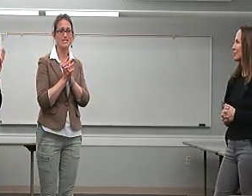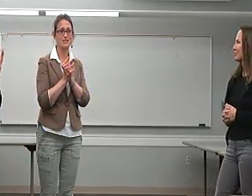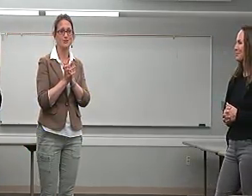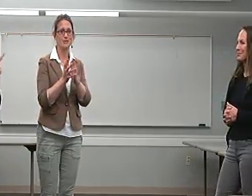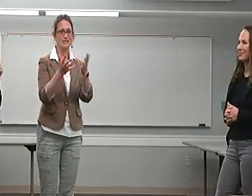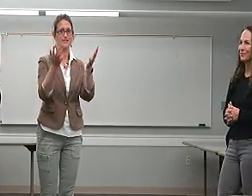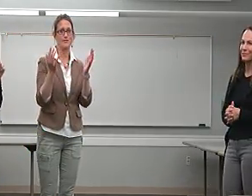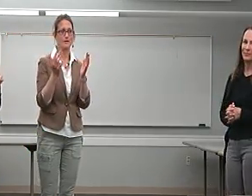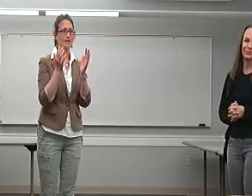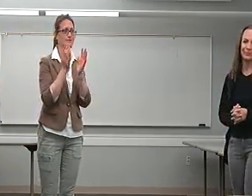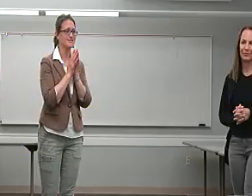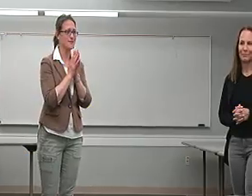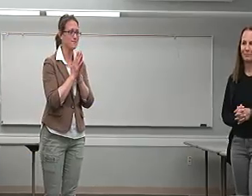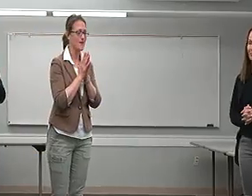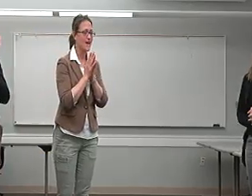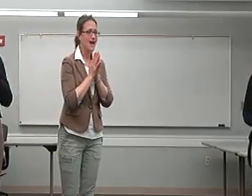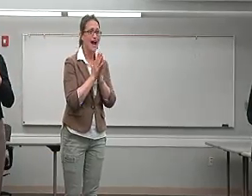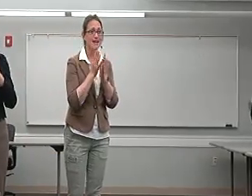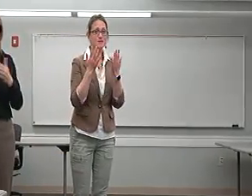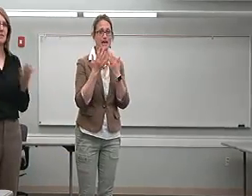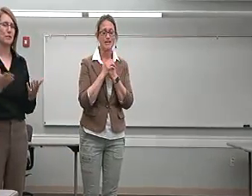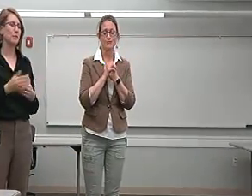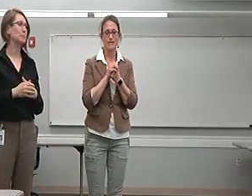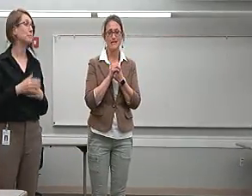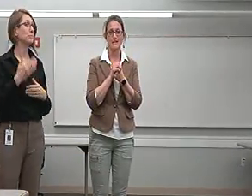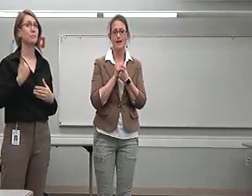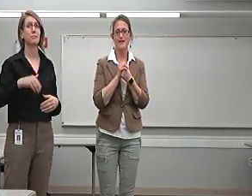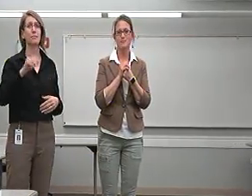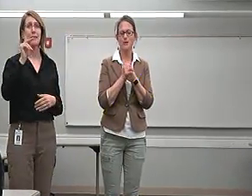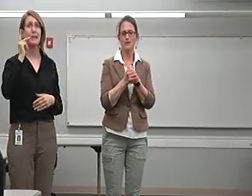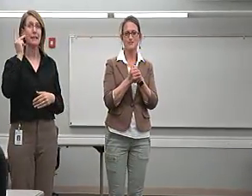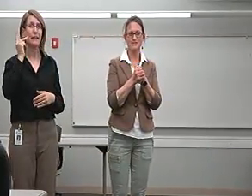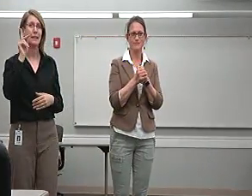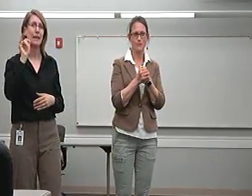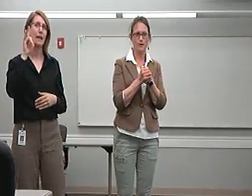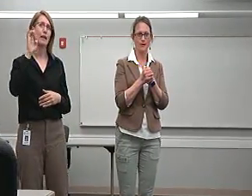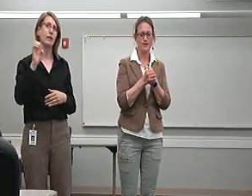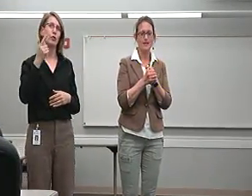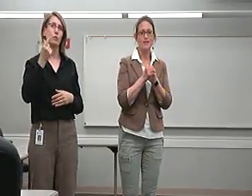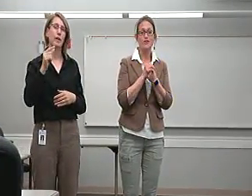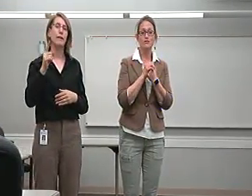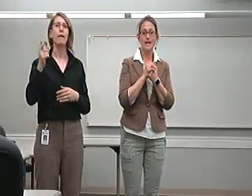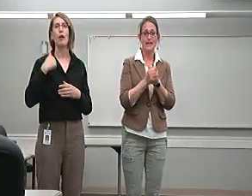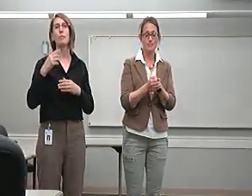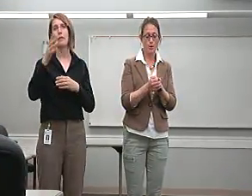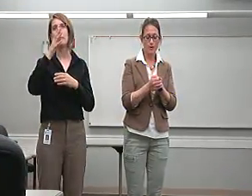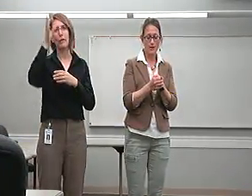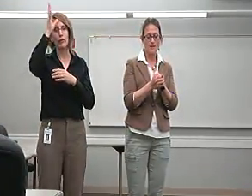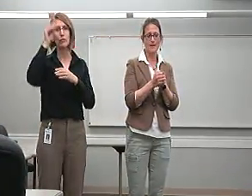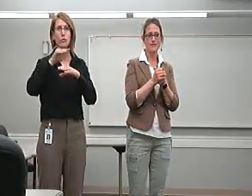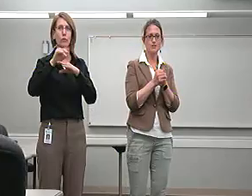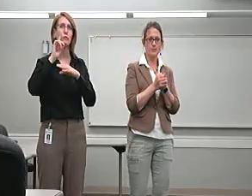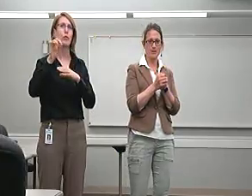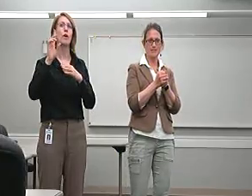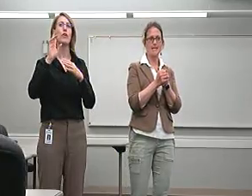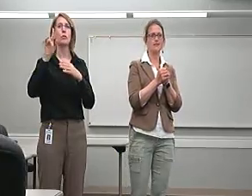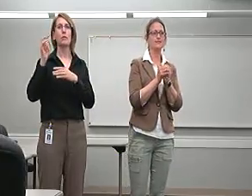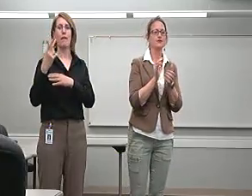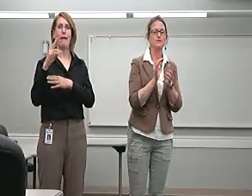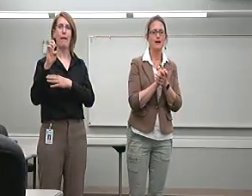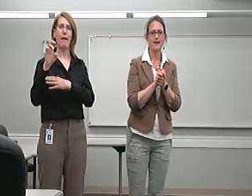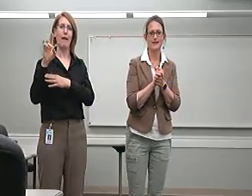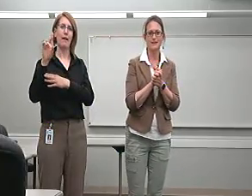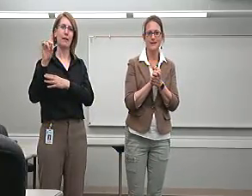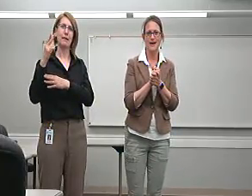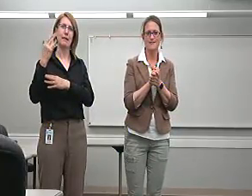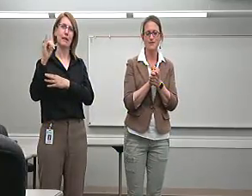here. So I am Katie Green. I am the parent consultant for the Utah EDDI program and the Utah Parent Center. So I have a